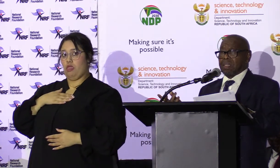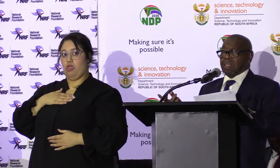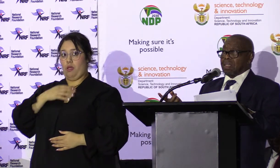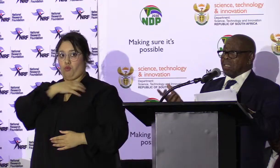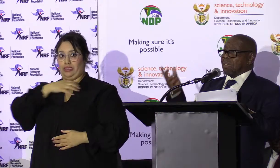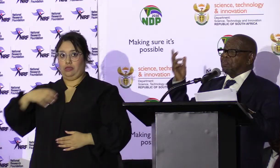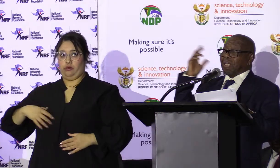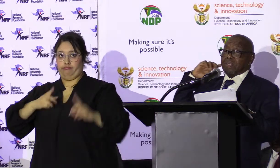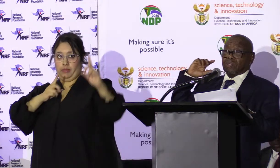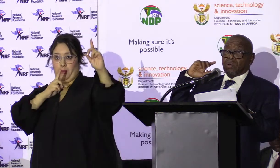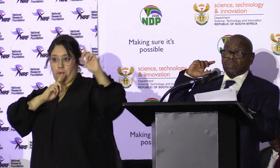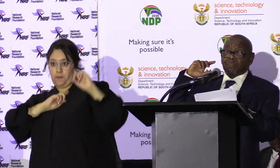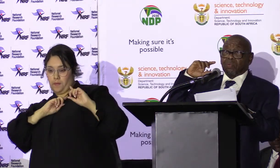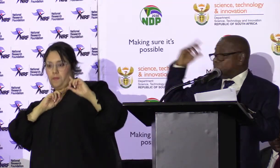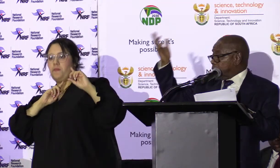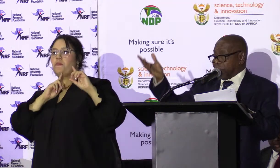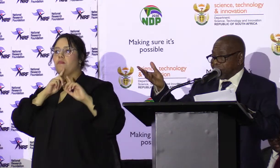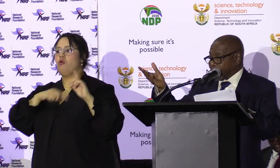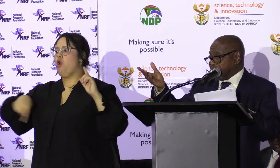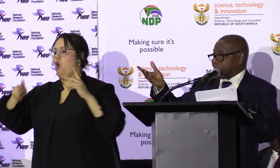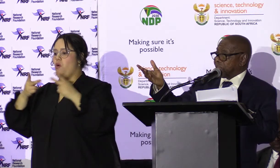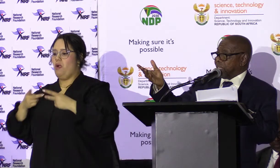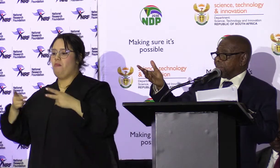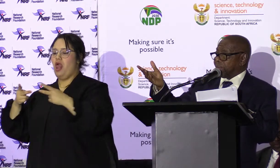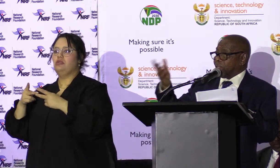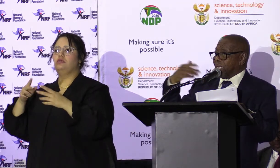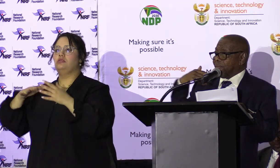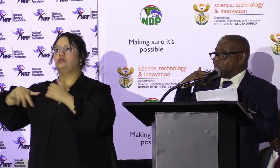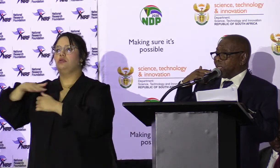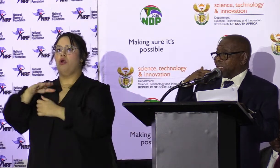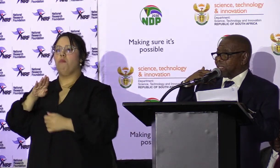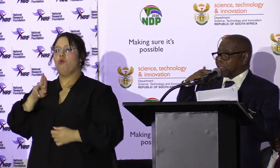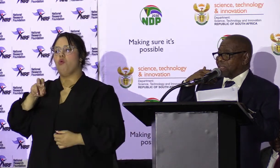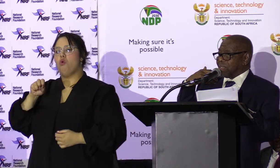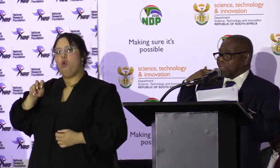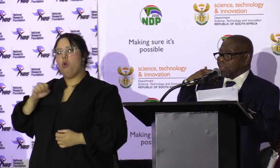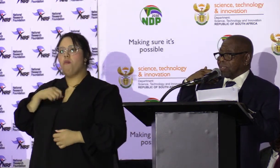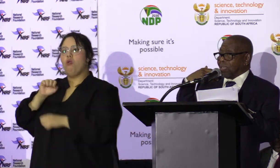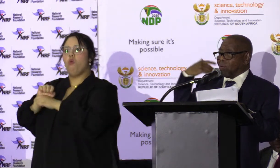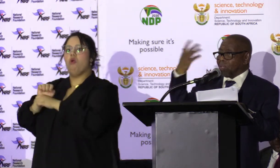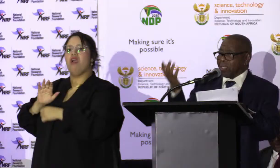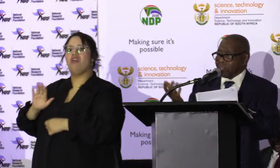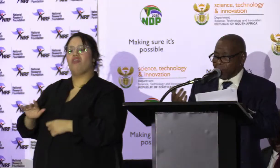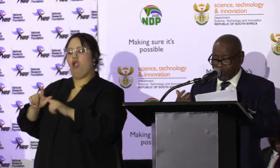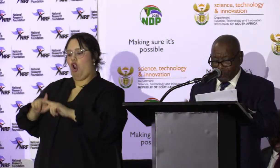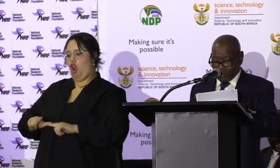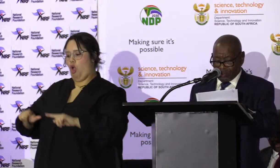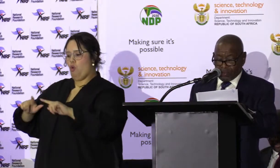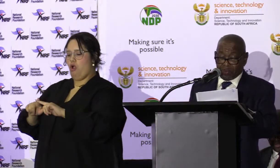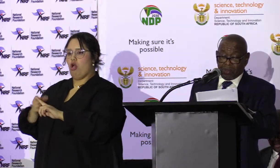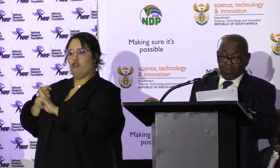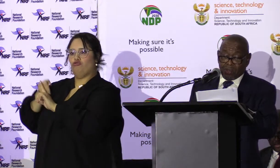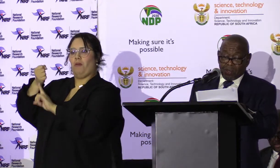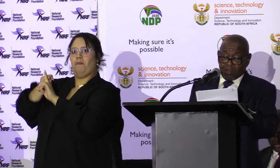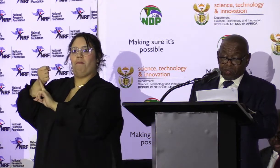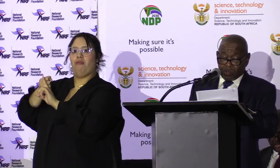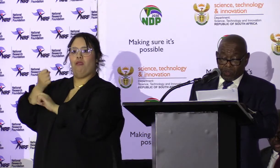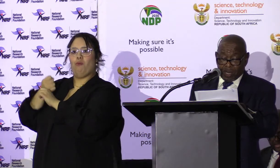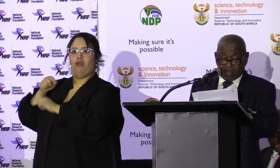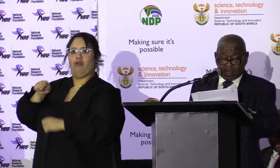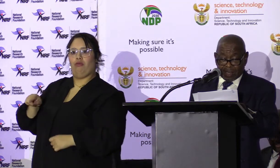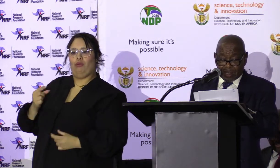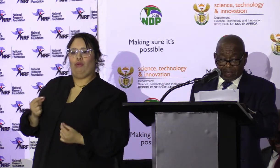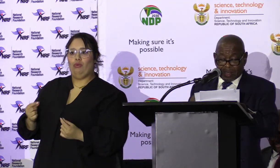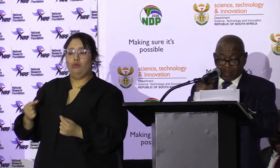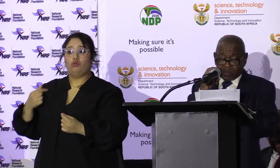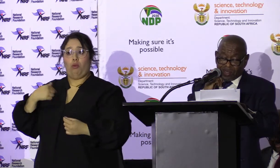president in a place called Bulwa in KZN, where I'm working as a local champion.